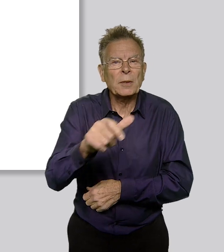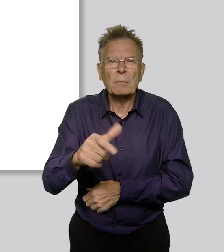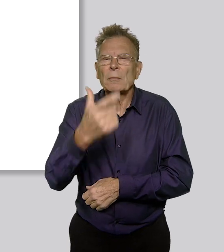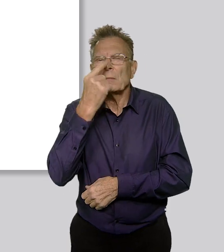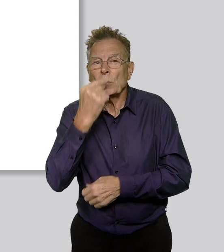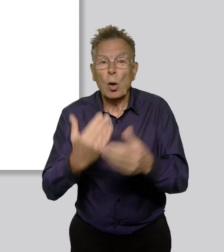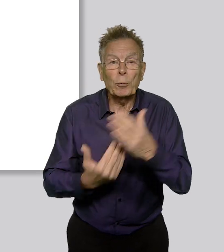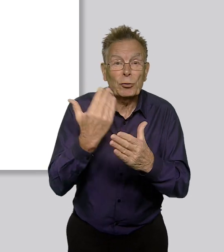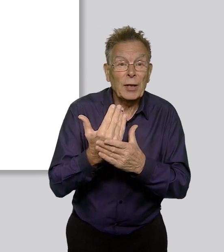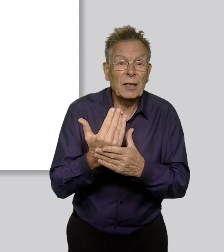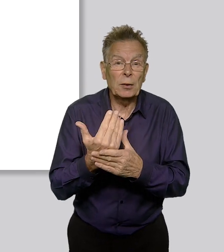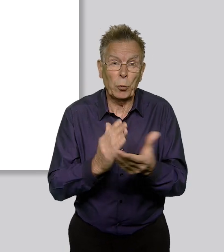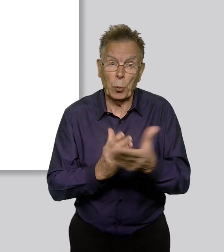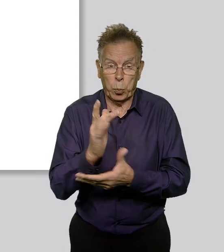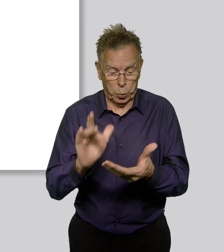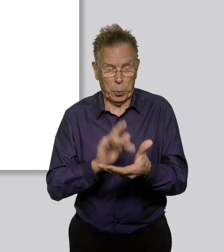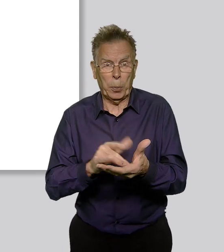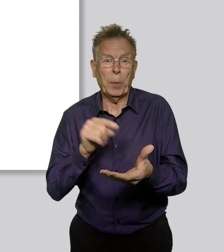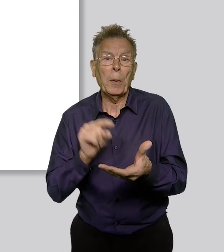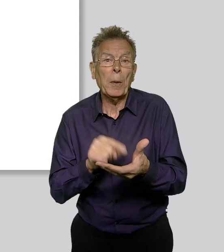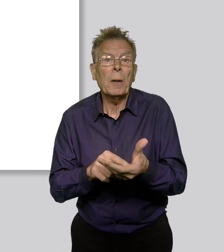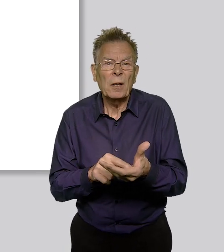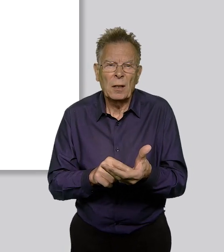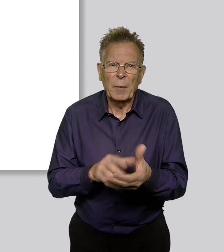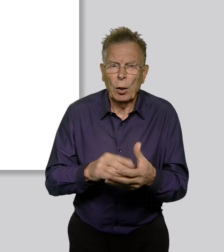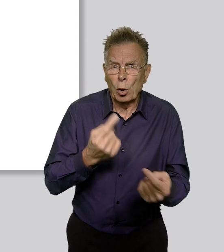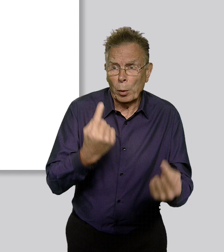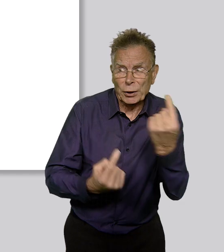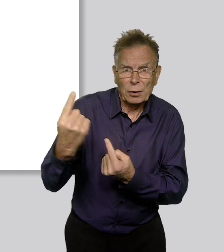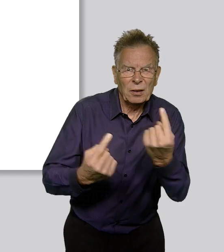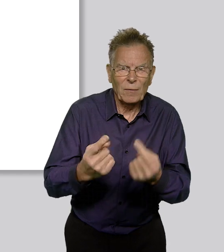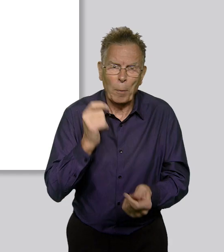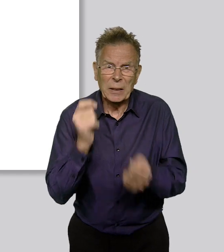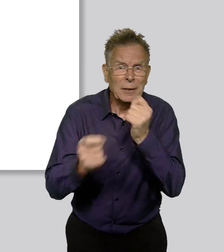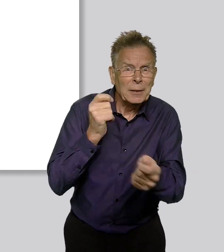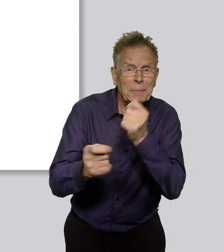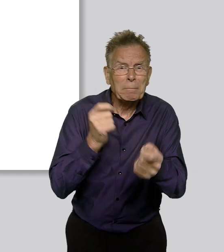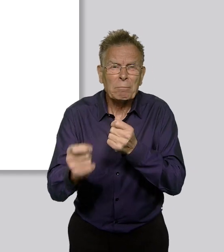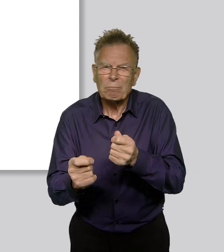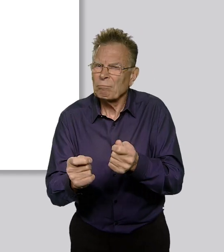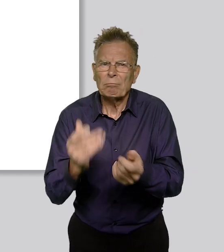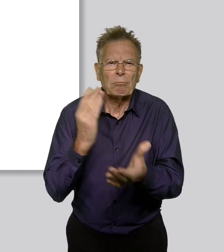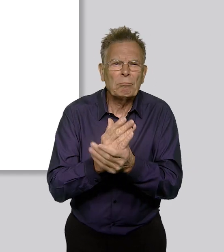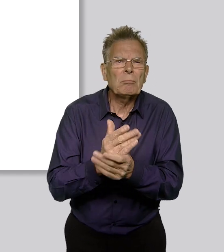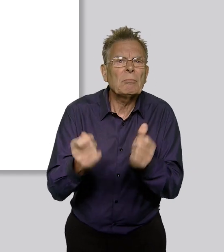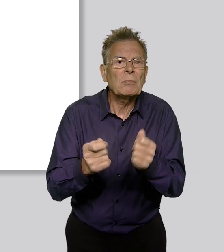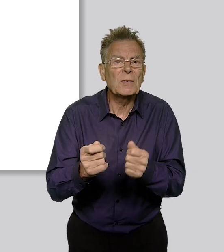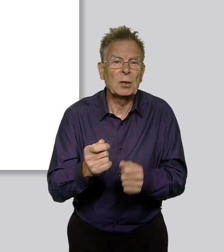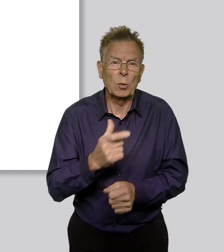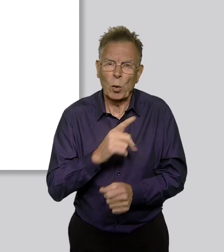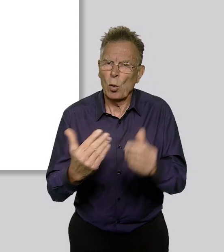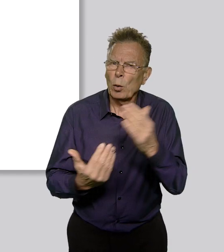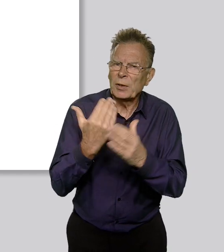Virgin Trains customers will be able to upgrade from the palm of their hand by competing against each other in an open and